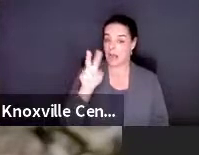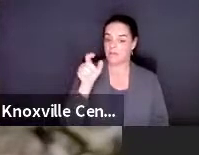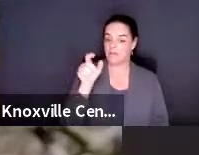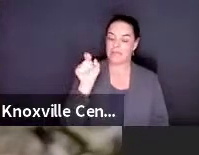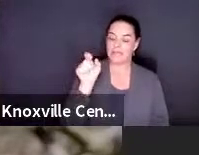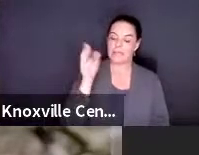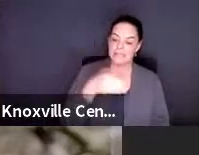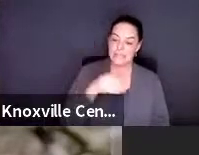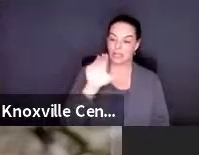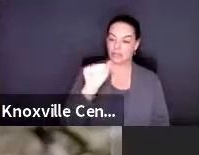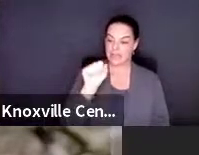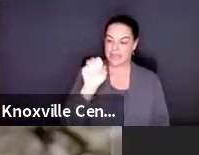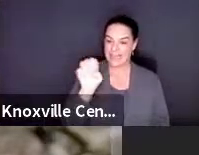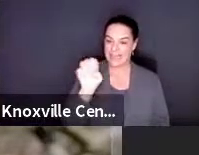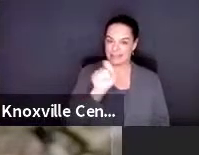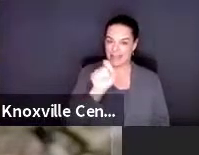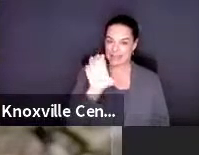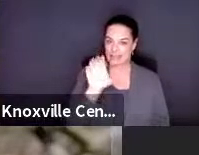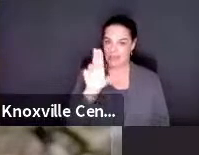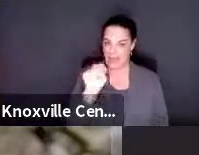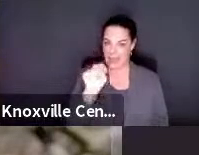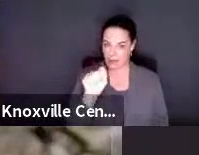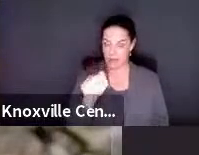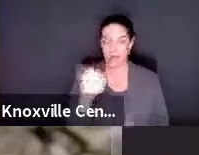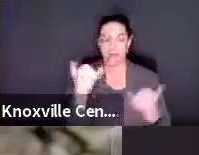knoxcountytn.gov/case-count. Moving to the first benchmark.